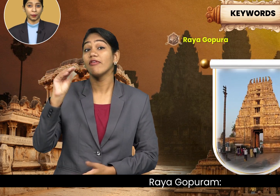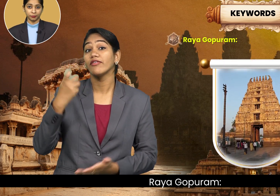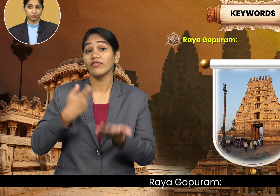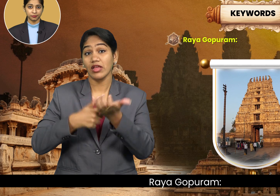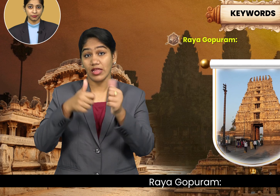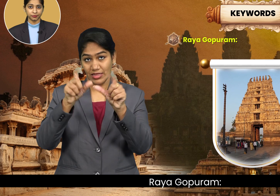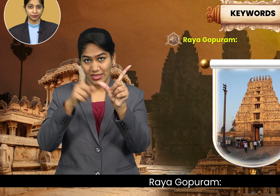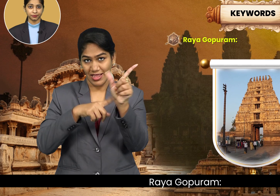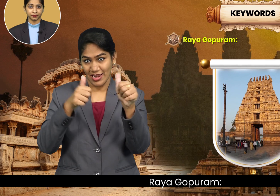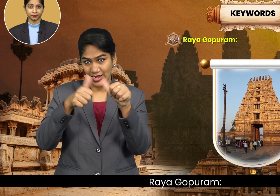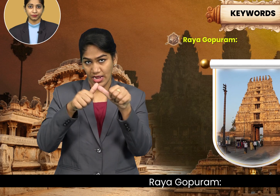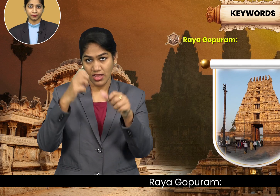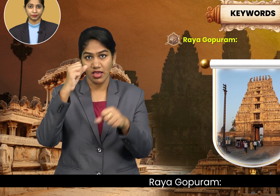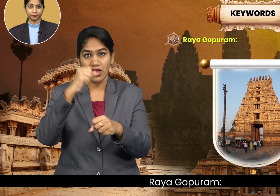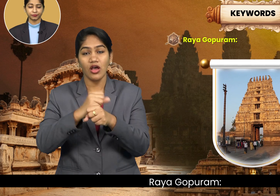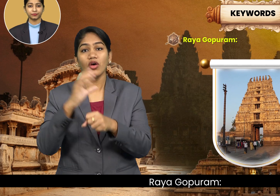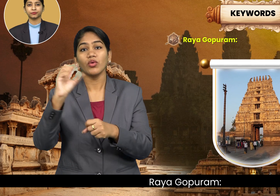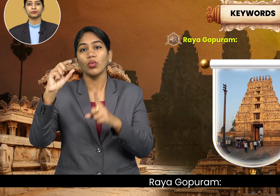Rayagopuram.